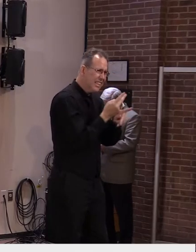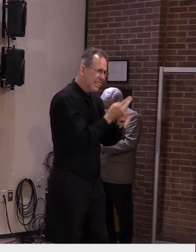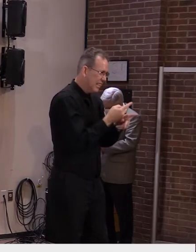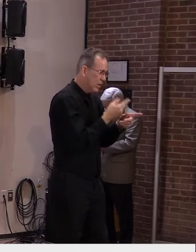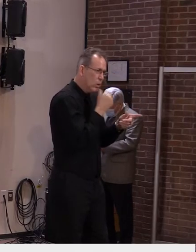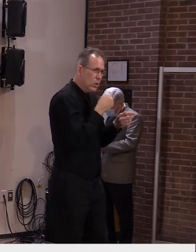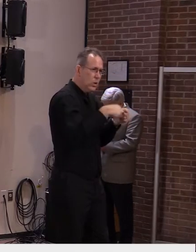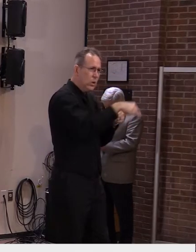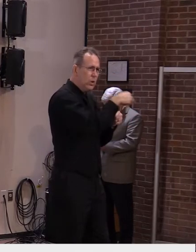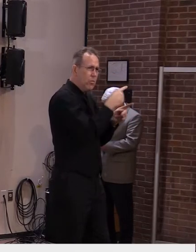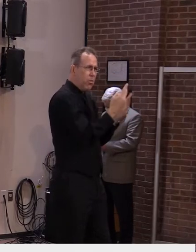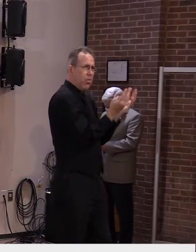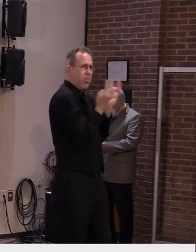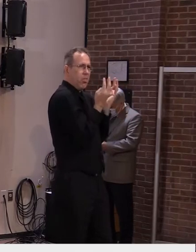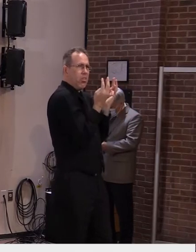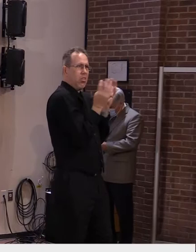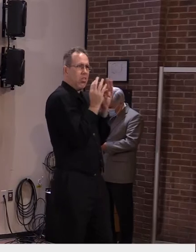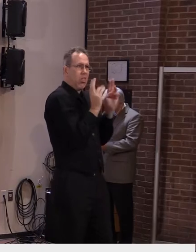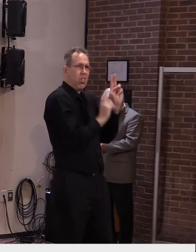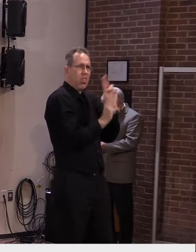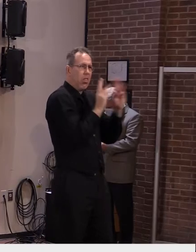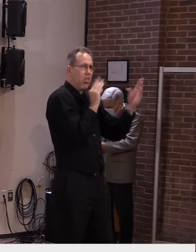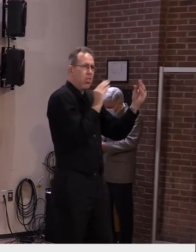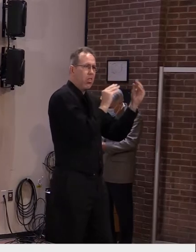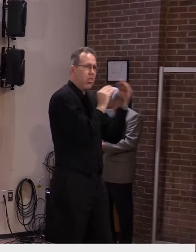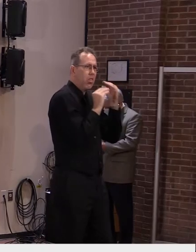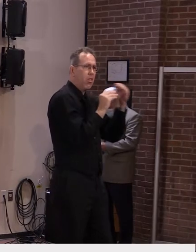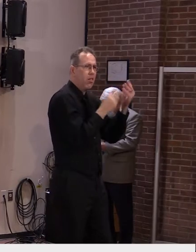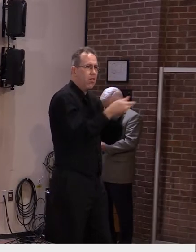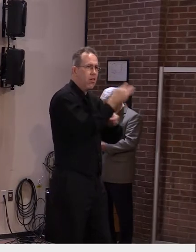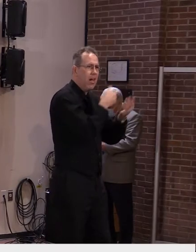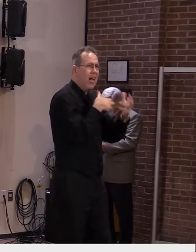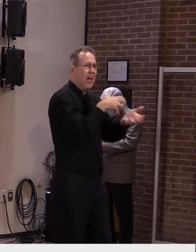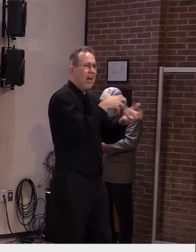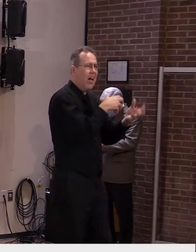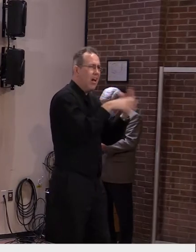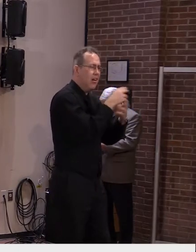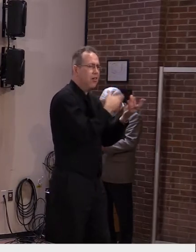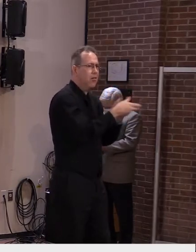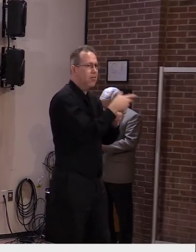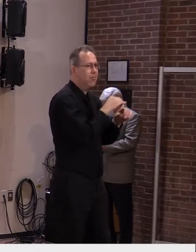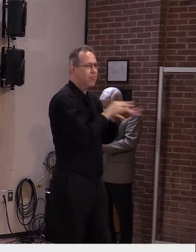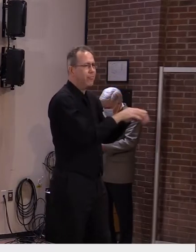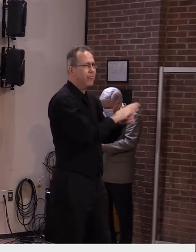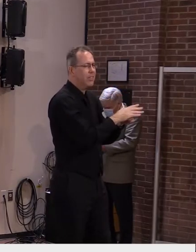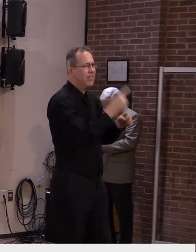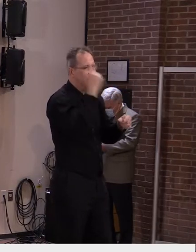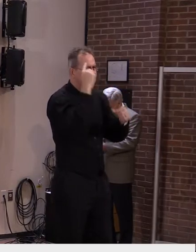they're evaluating their risk and understanding that this is a time to put a mask on.